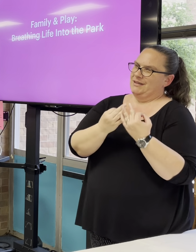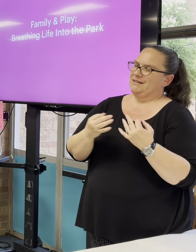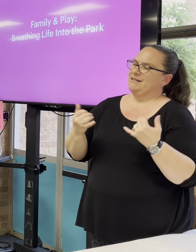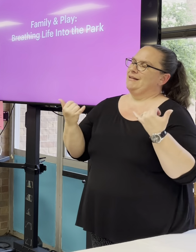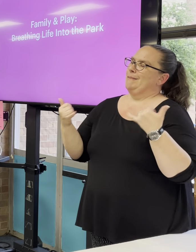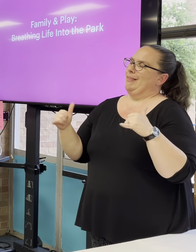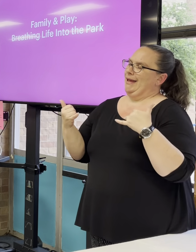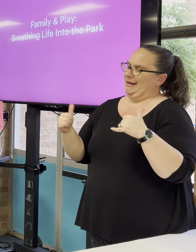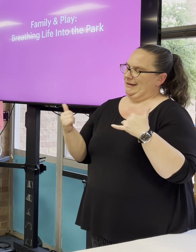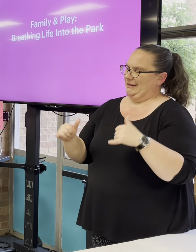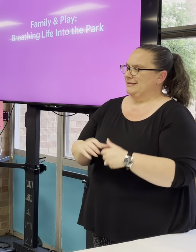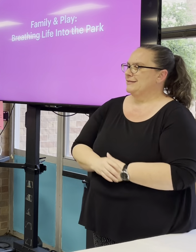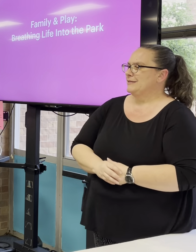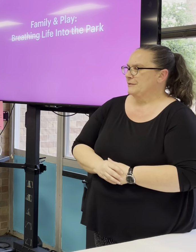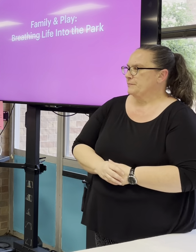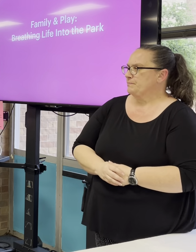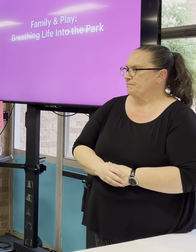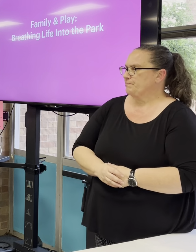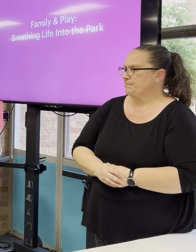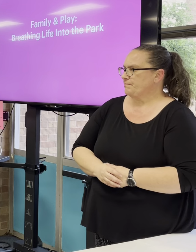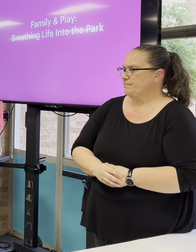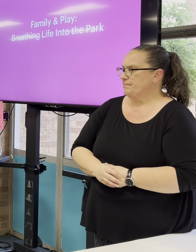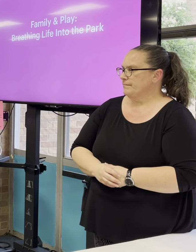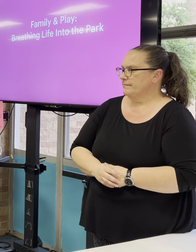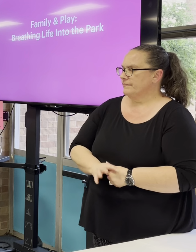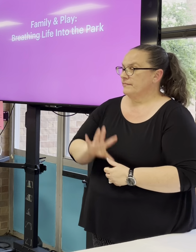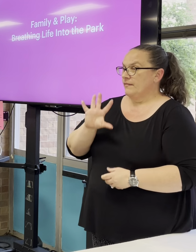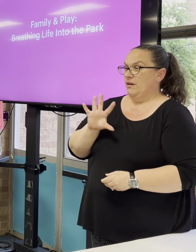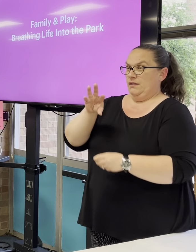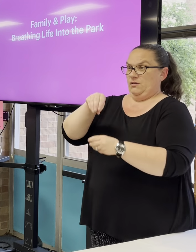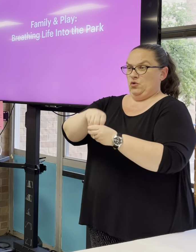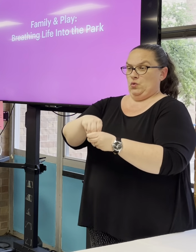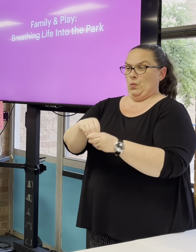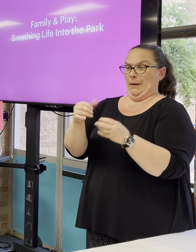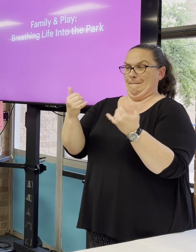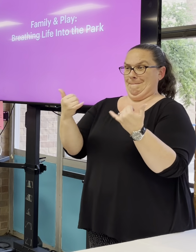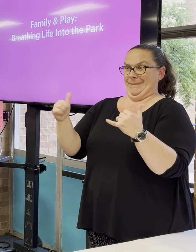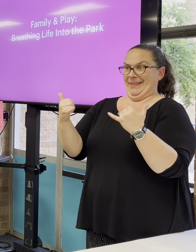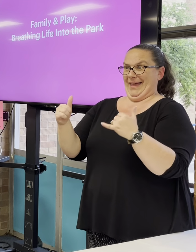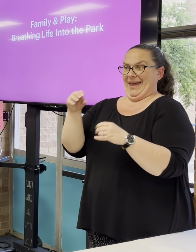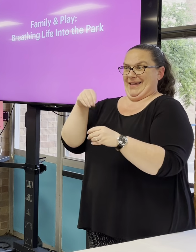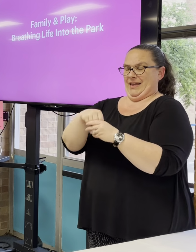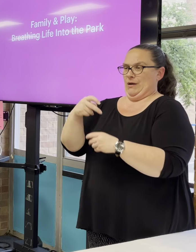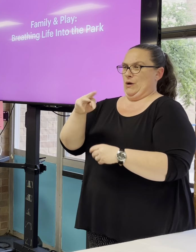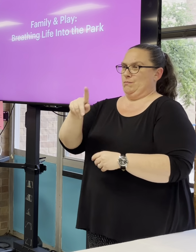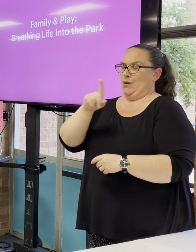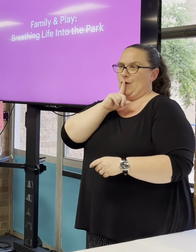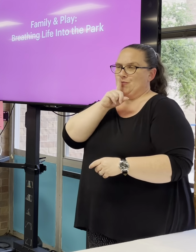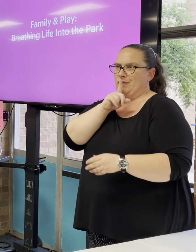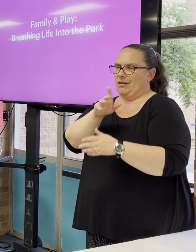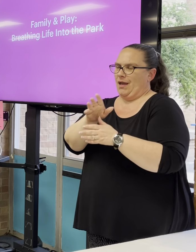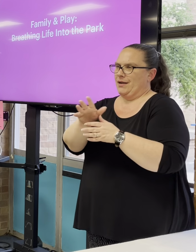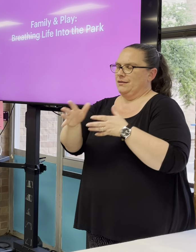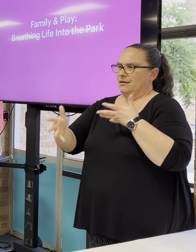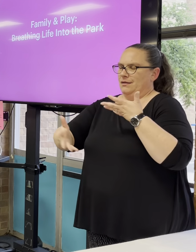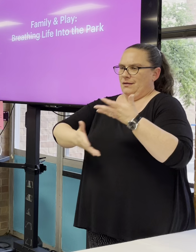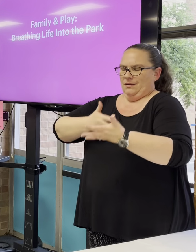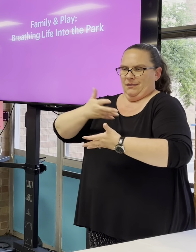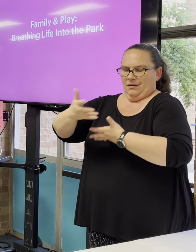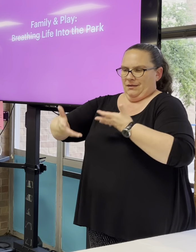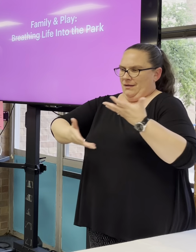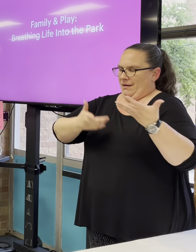And there's just something about incorporating play elements into a park that is just energizing for a park. It just really